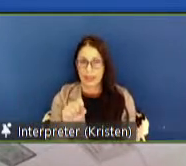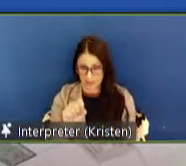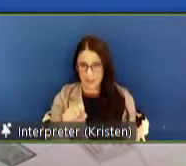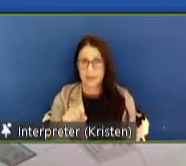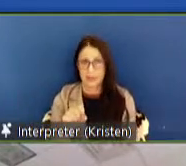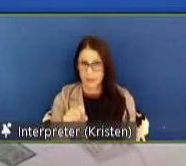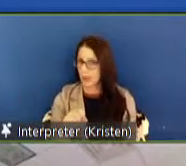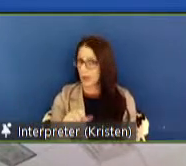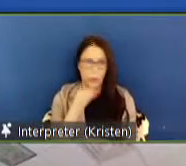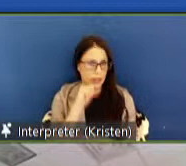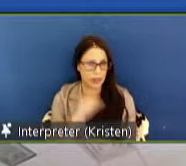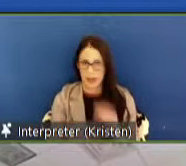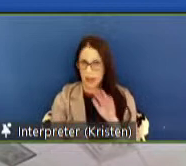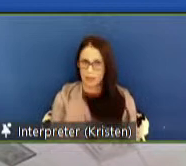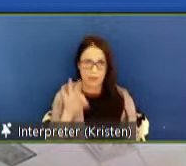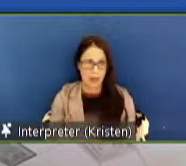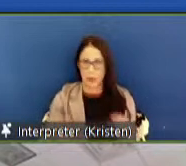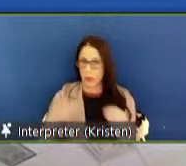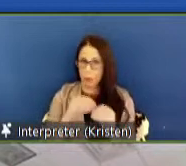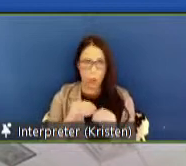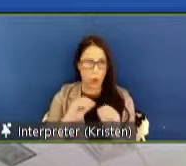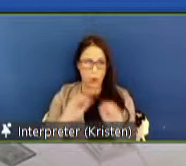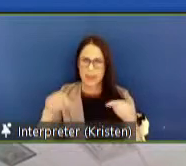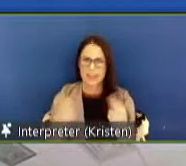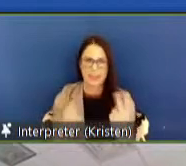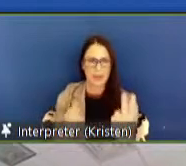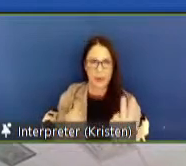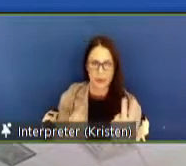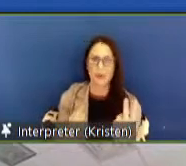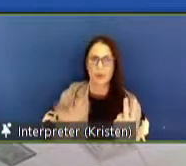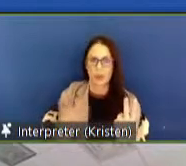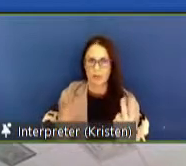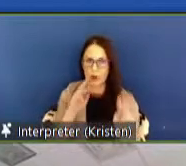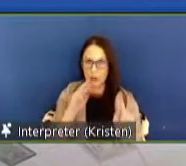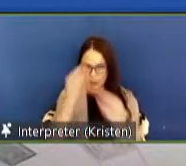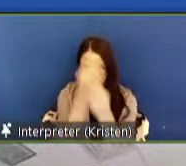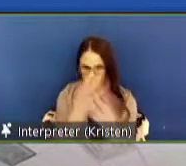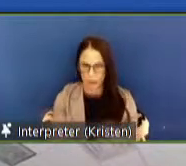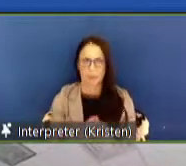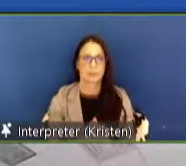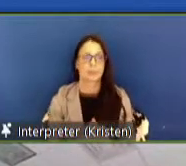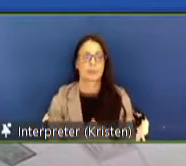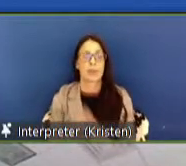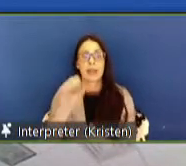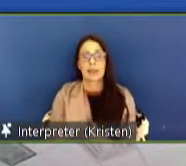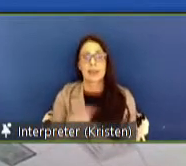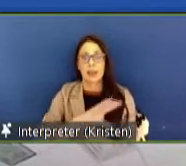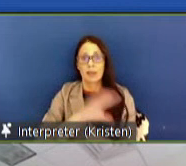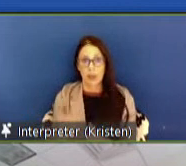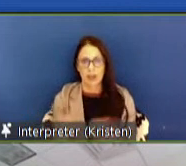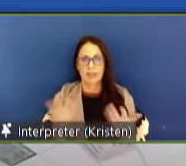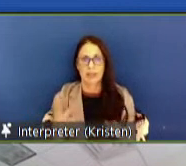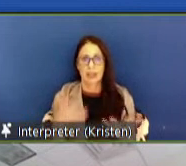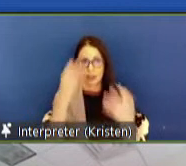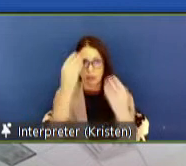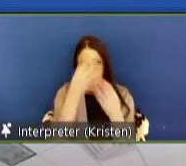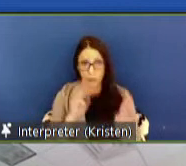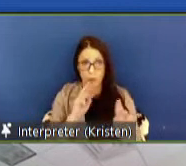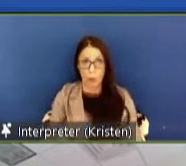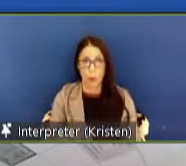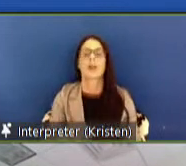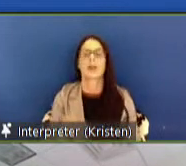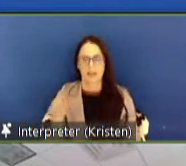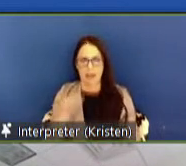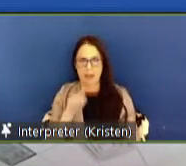additional cases since those 2 that have been reported on. So South Africa has reported that they are seeing Omicron